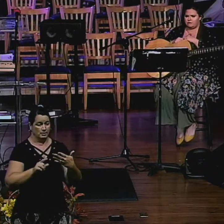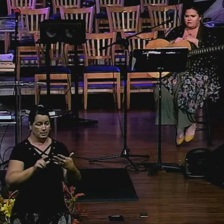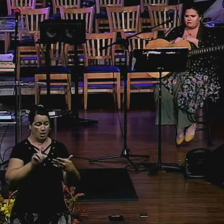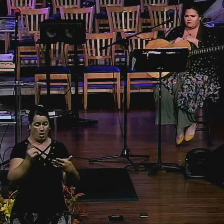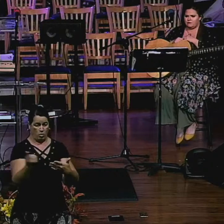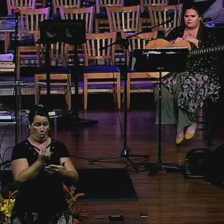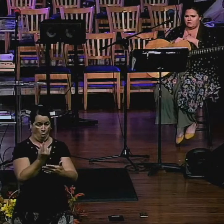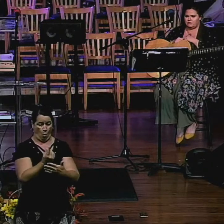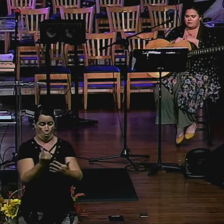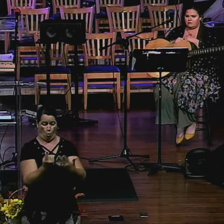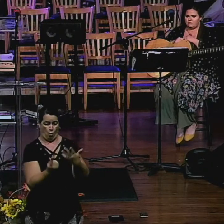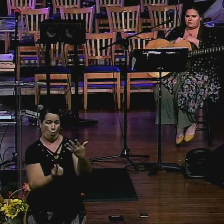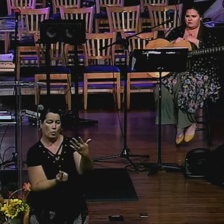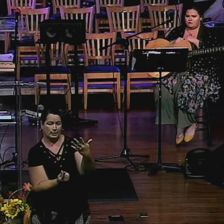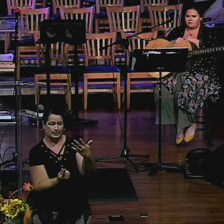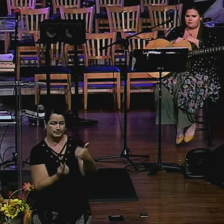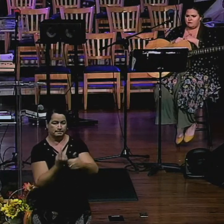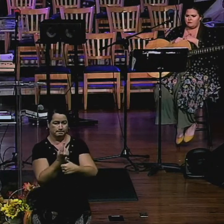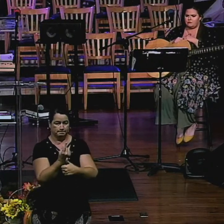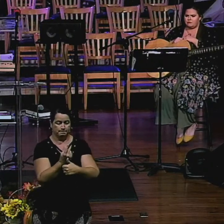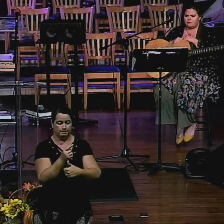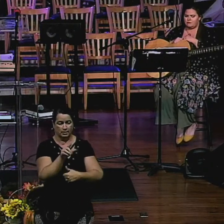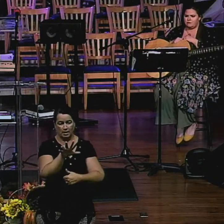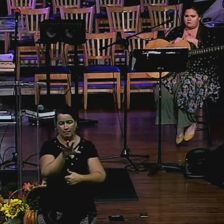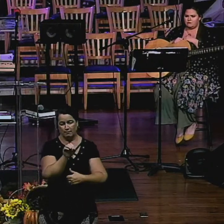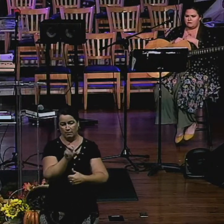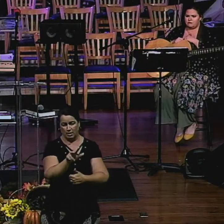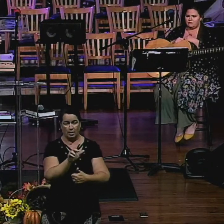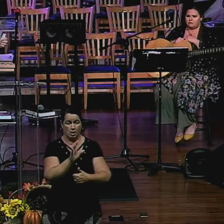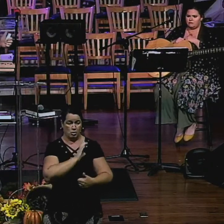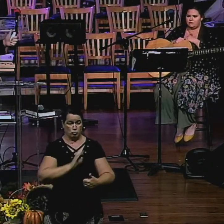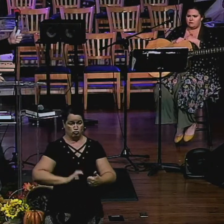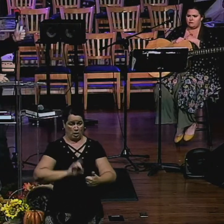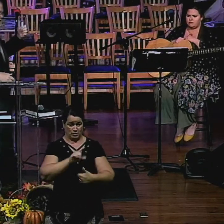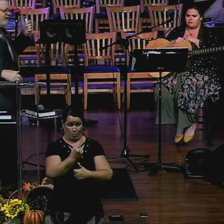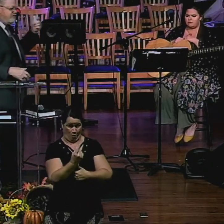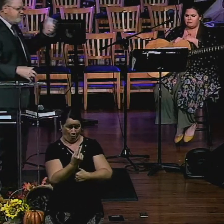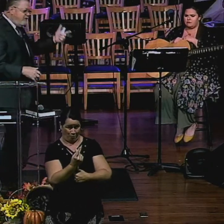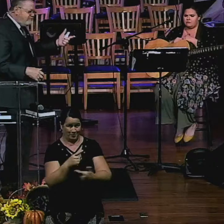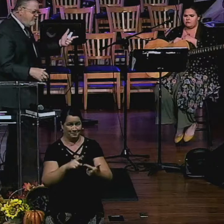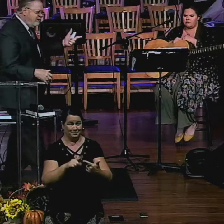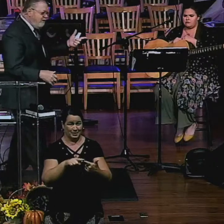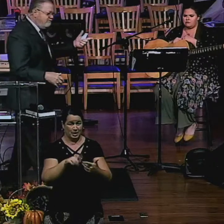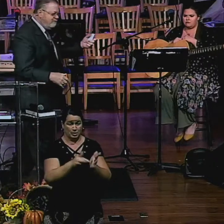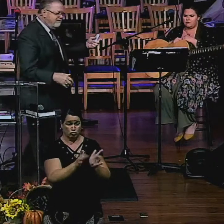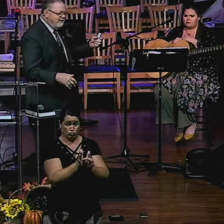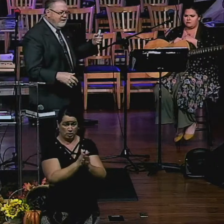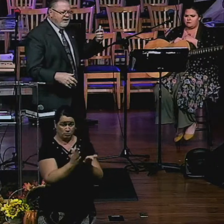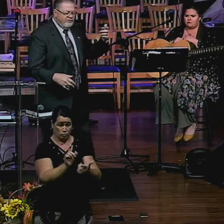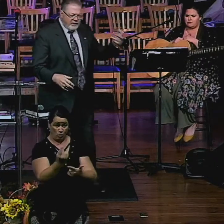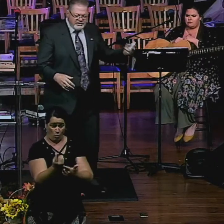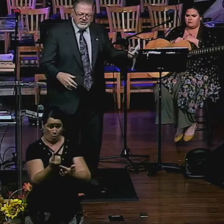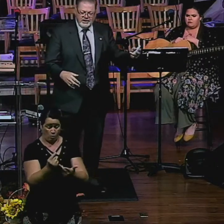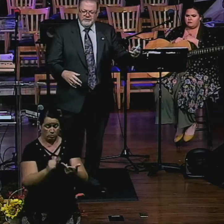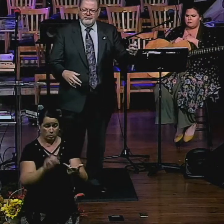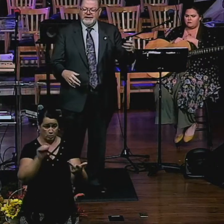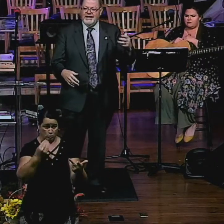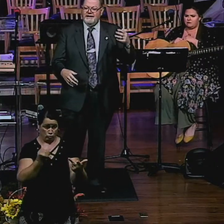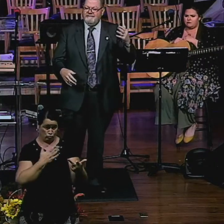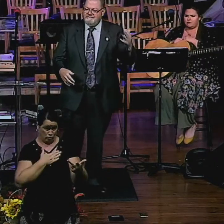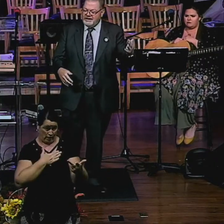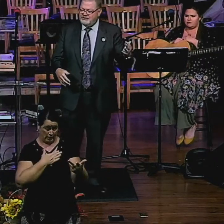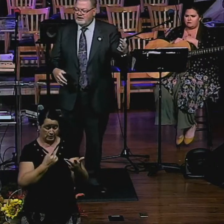alones of the Reformation that began 503 years ago. Christ alone, Scripture alone, grace